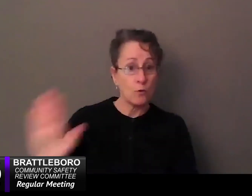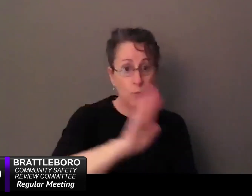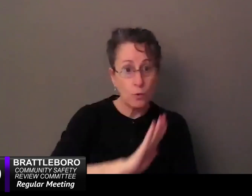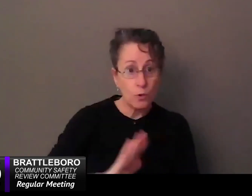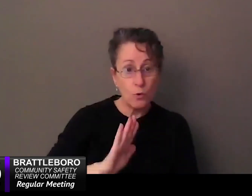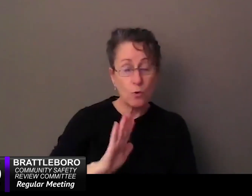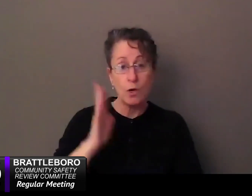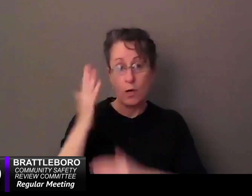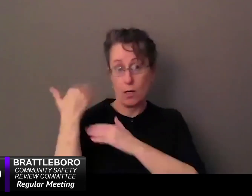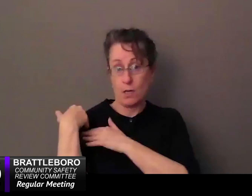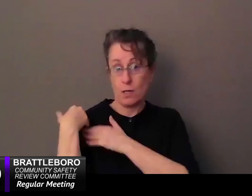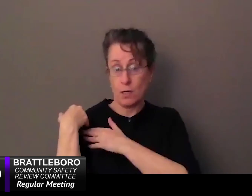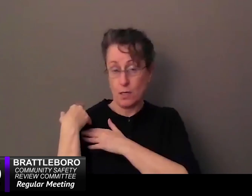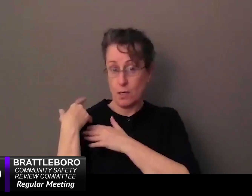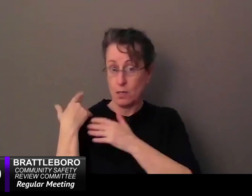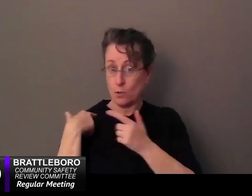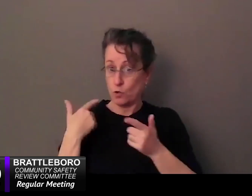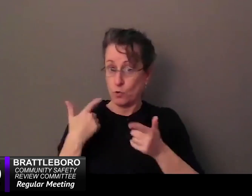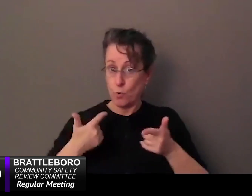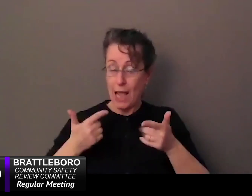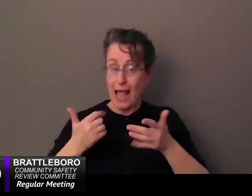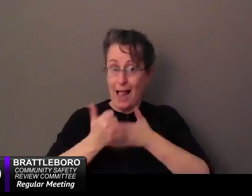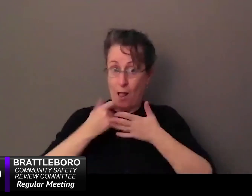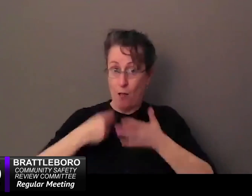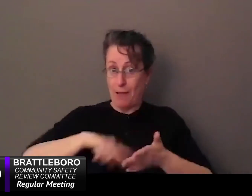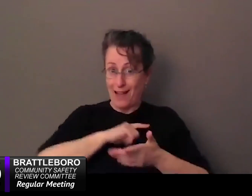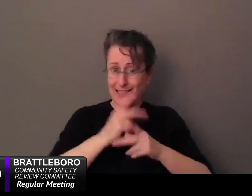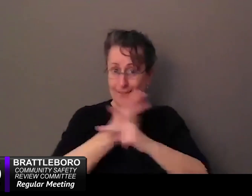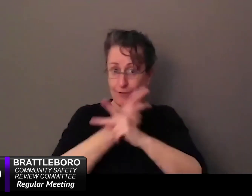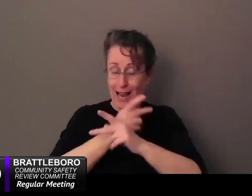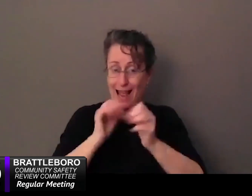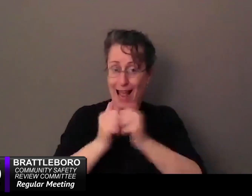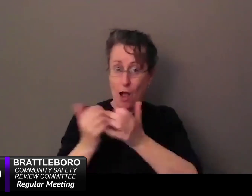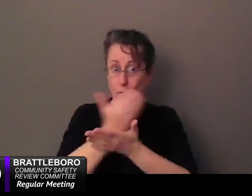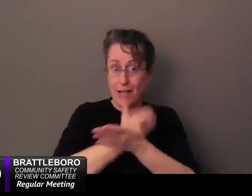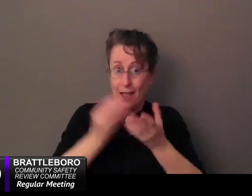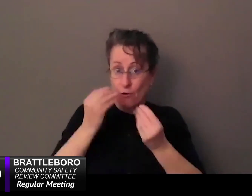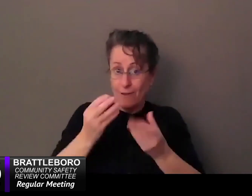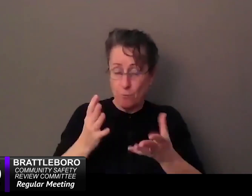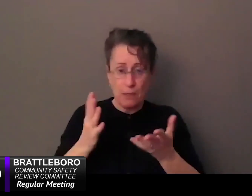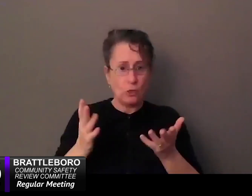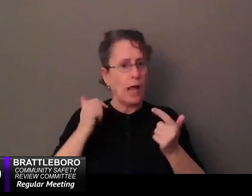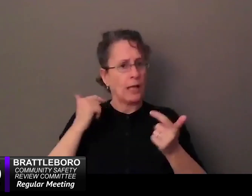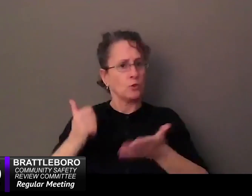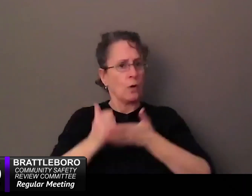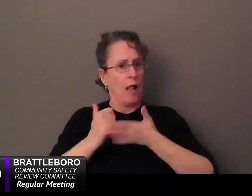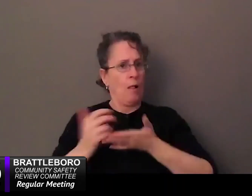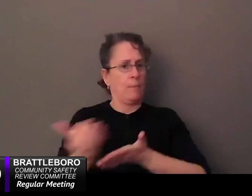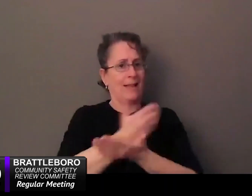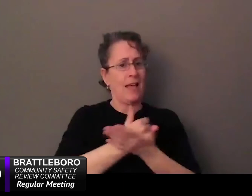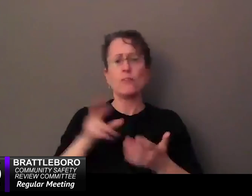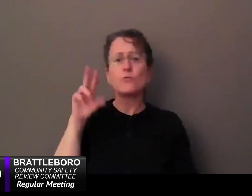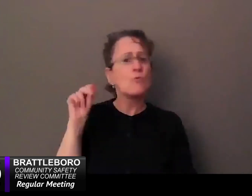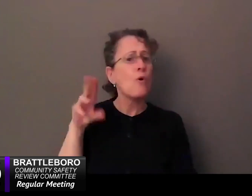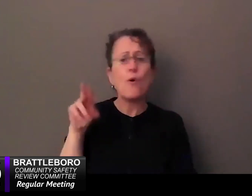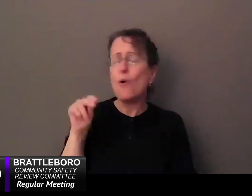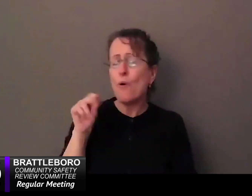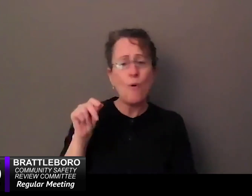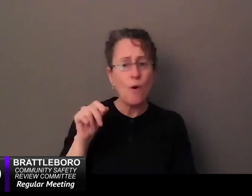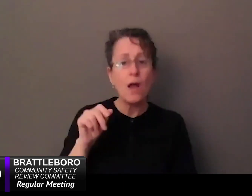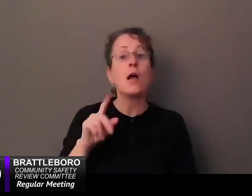to decide how we're going to gather information and then go ahead and gather it. It's also to distill that information